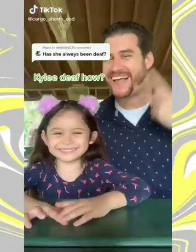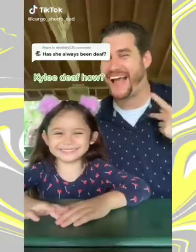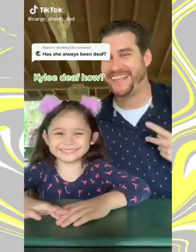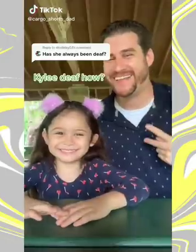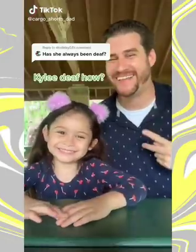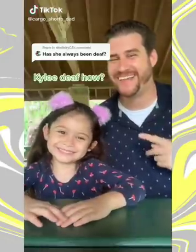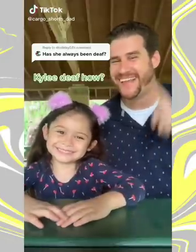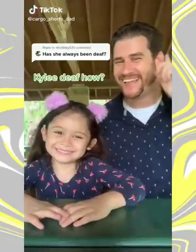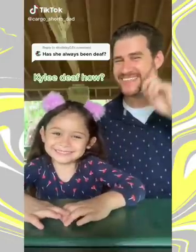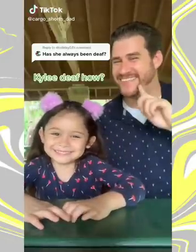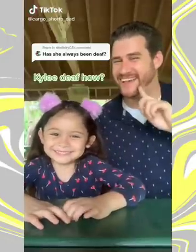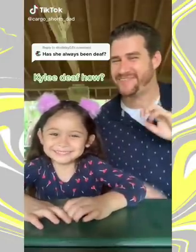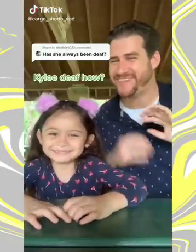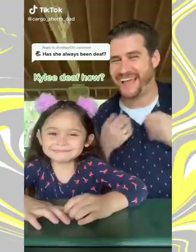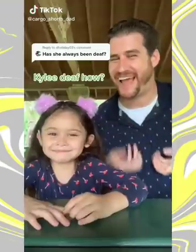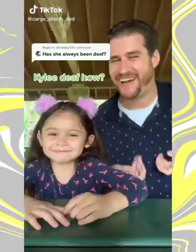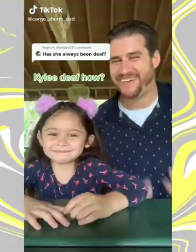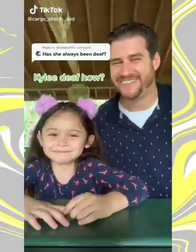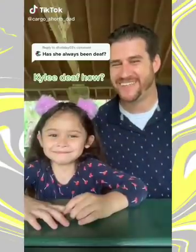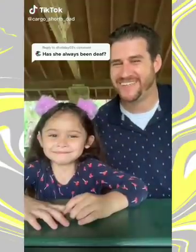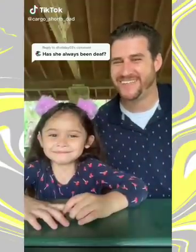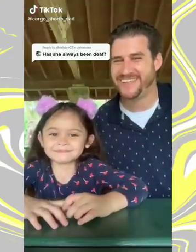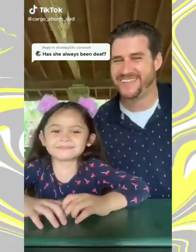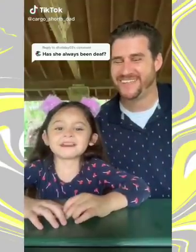Kylie, deaf? How?